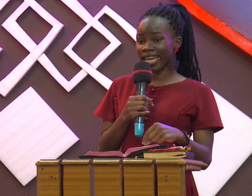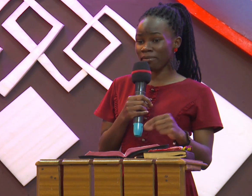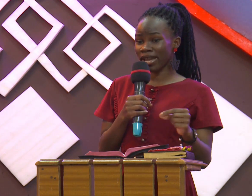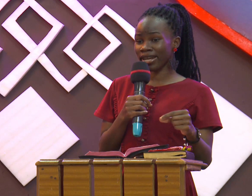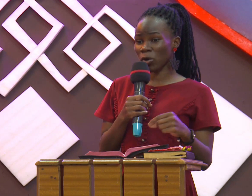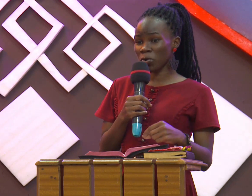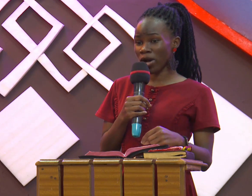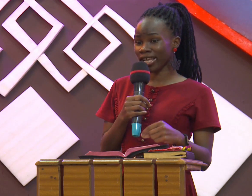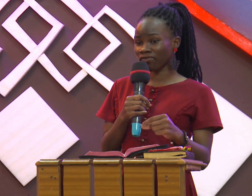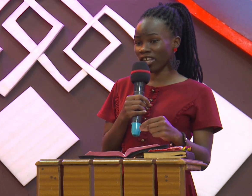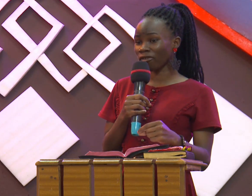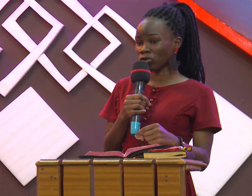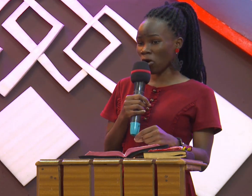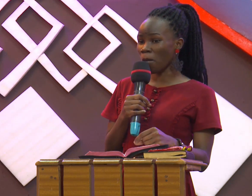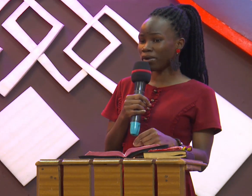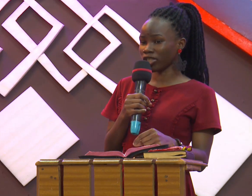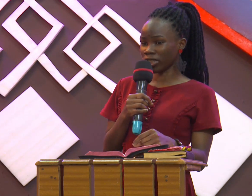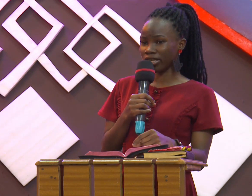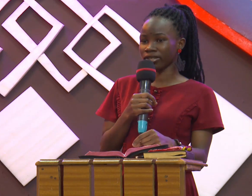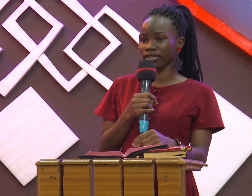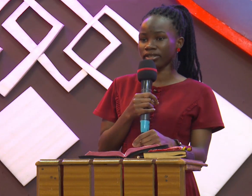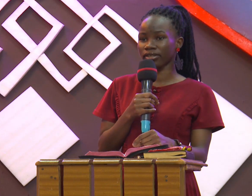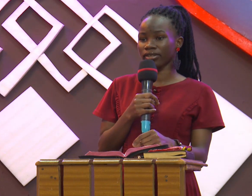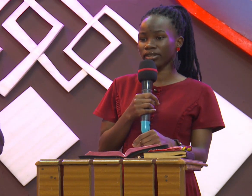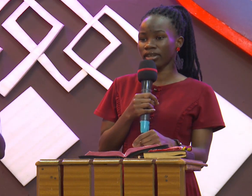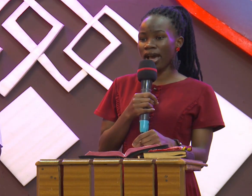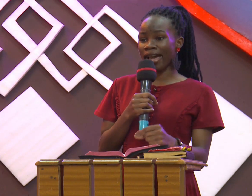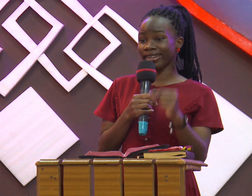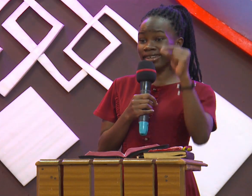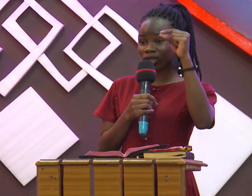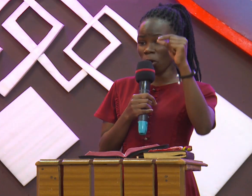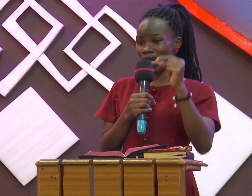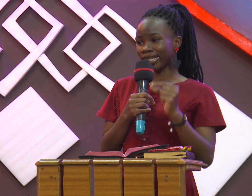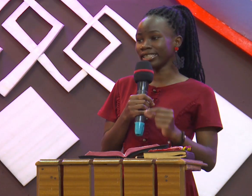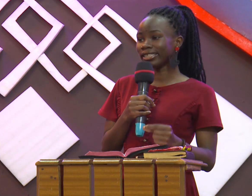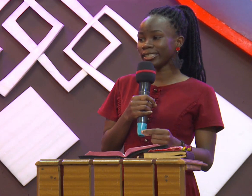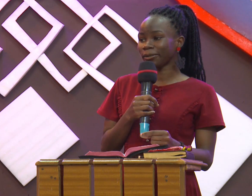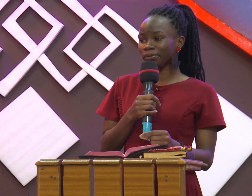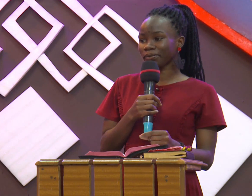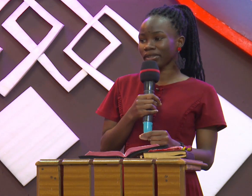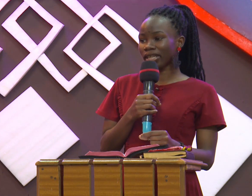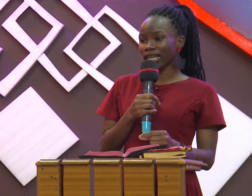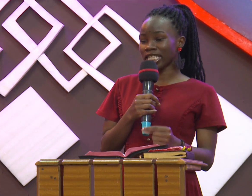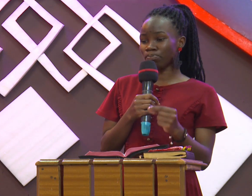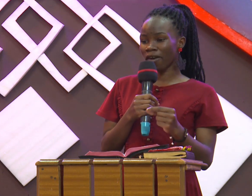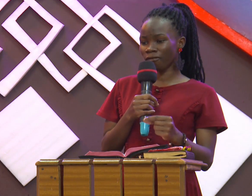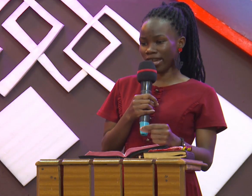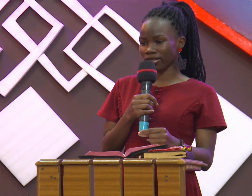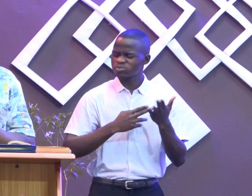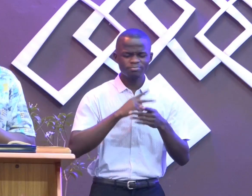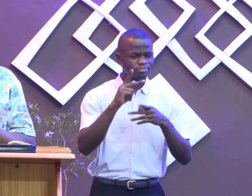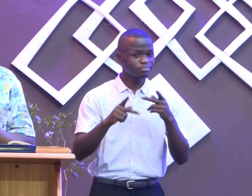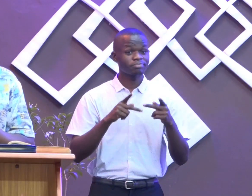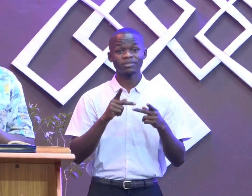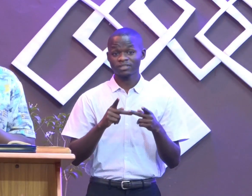he said he began a good work, he's faithful to accomplish it. Ng'ate ye mutukuvu. And he is holy. Atuukiridde. He's